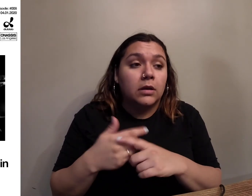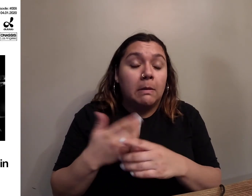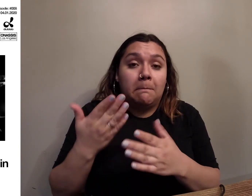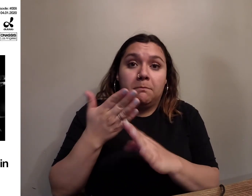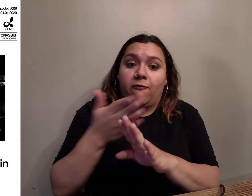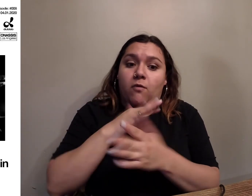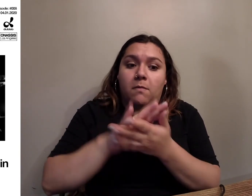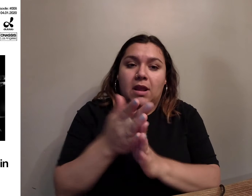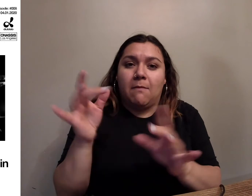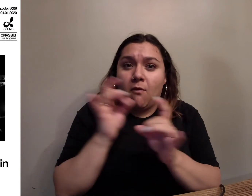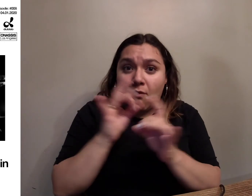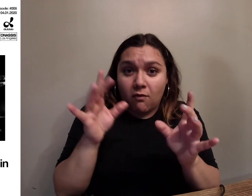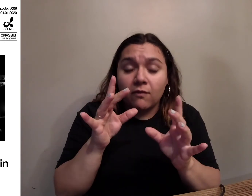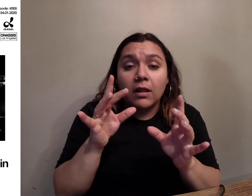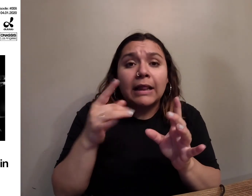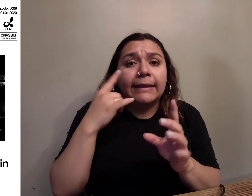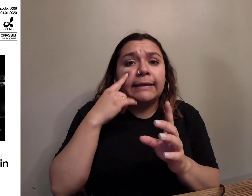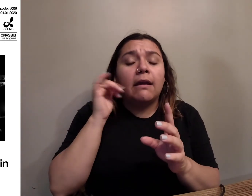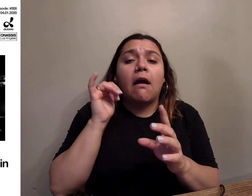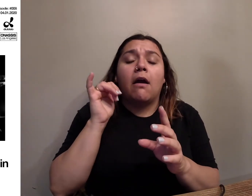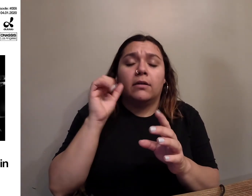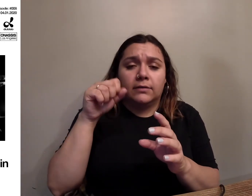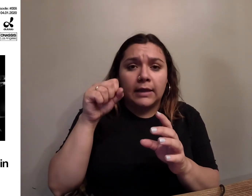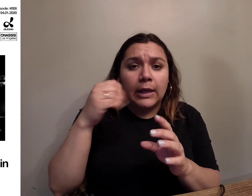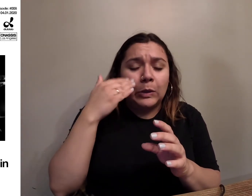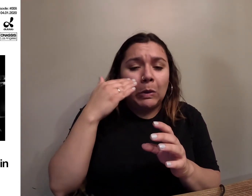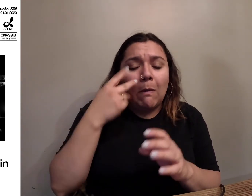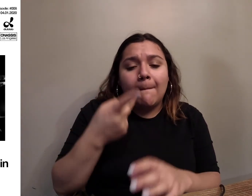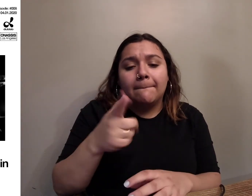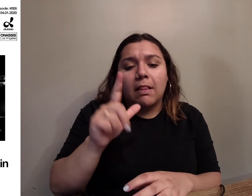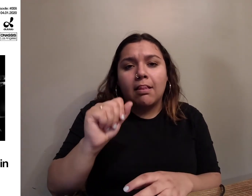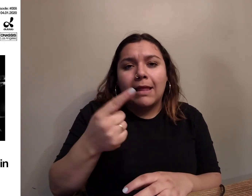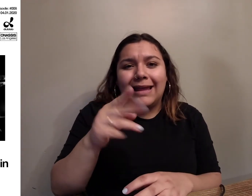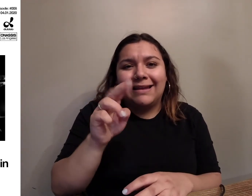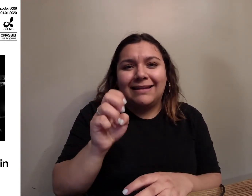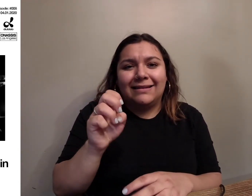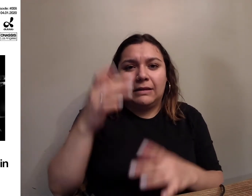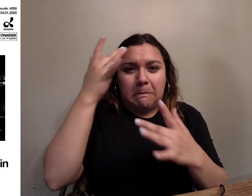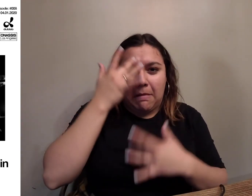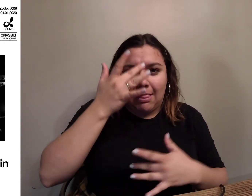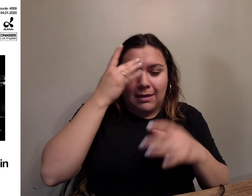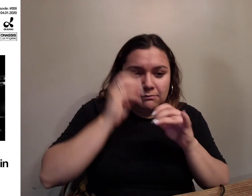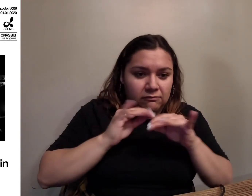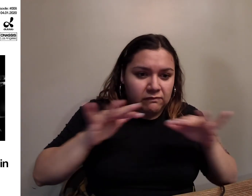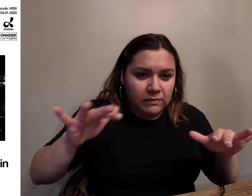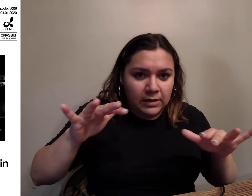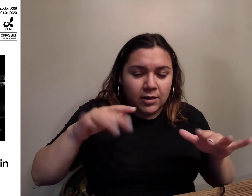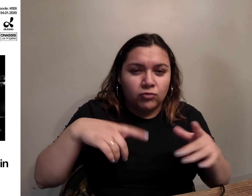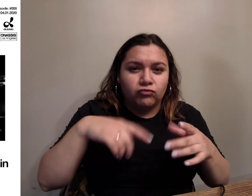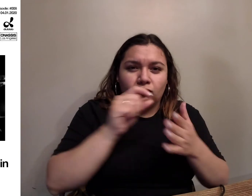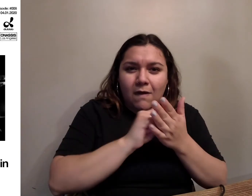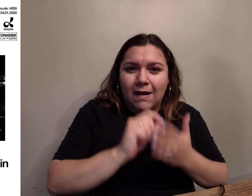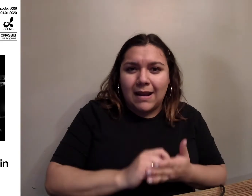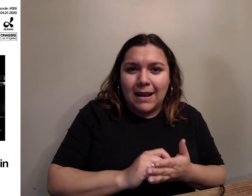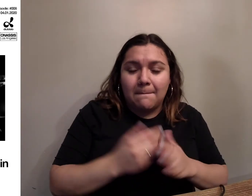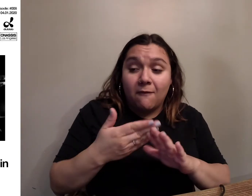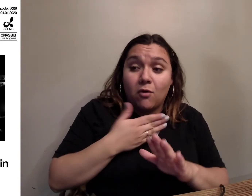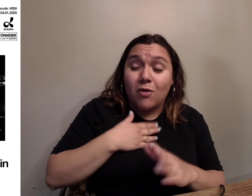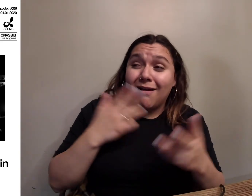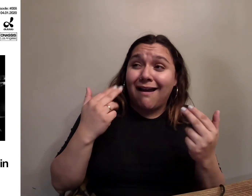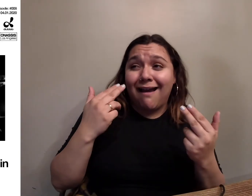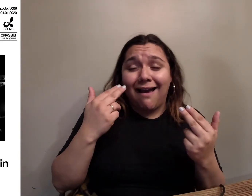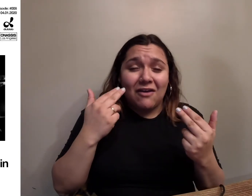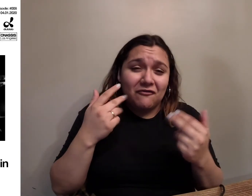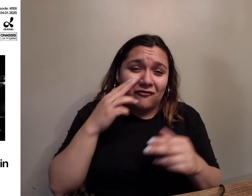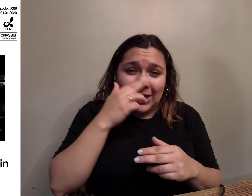terrible, thinking, oh, you know, plague literature, Boccaccio, let's talk about the Decameron, aren't I clever? And then I